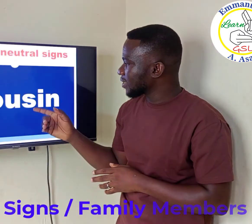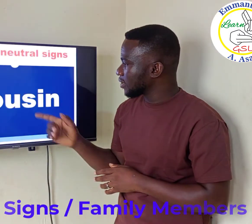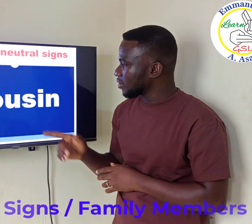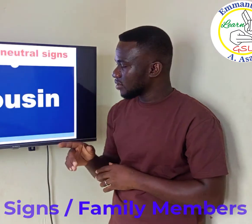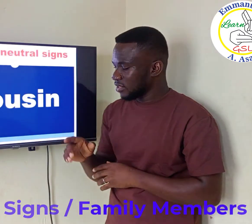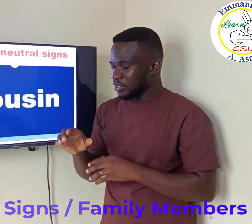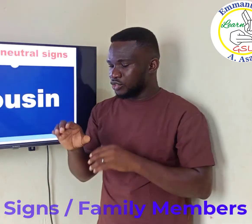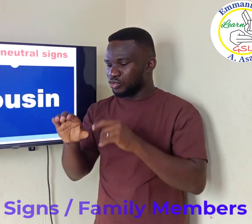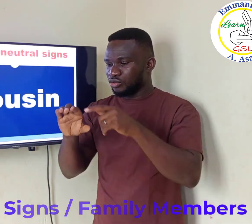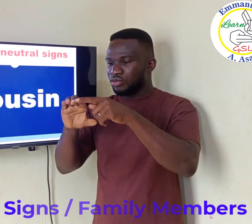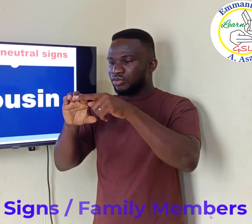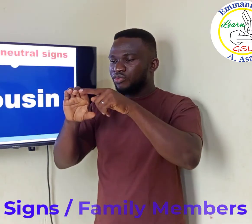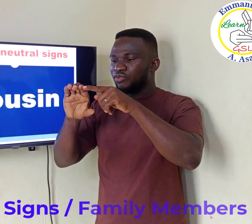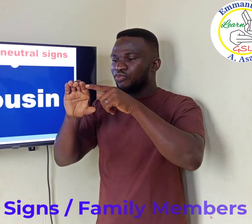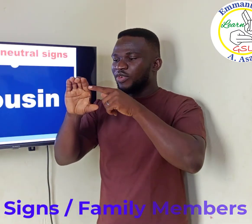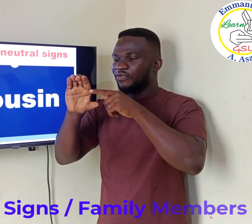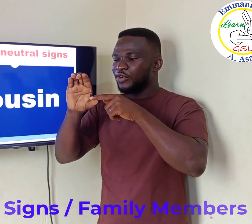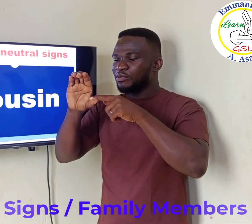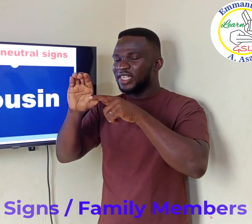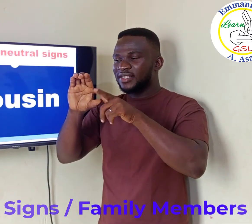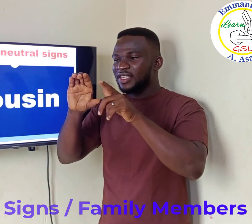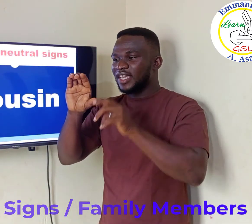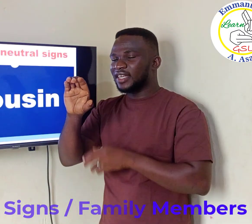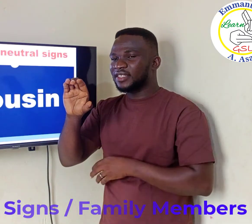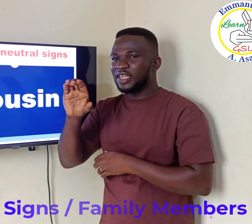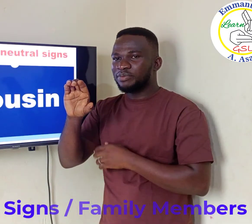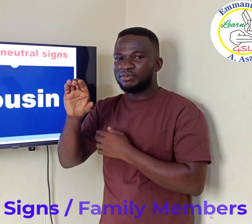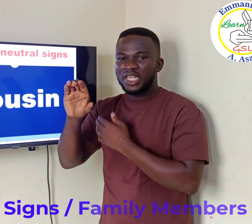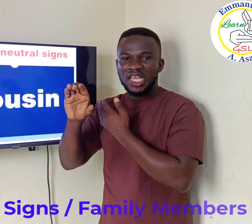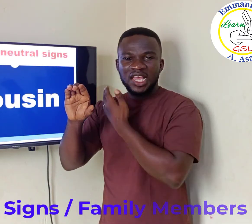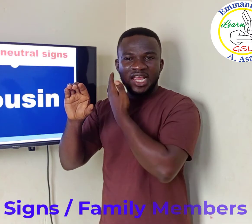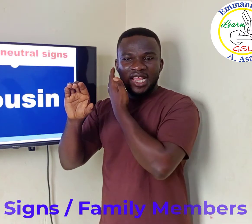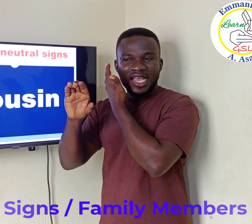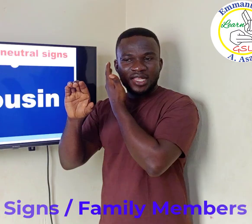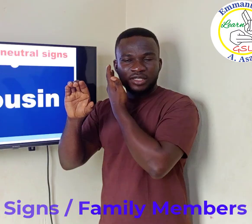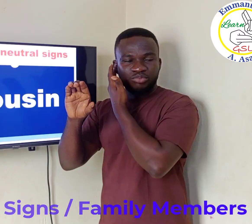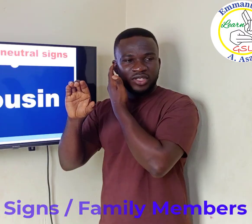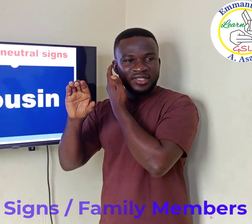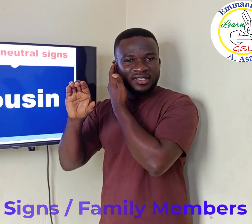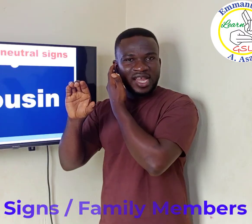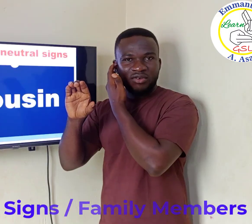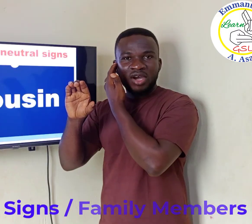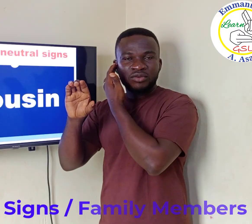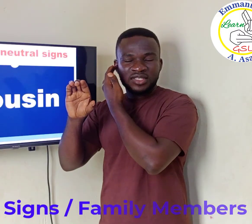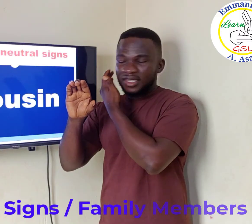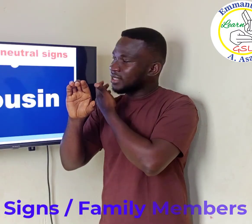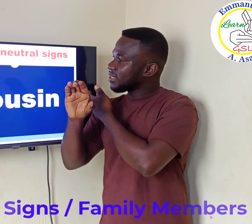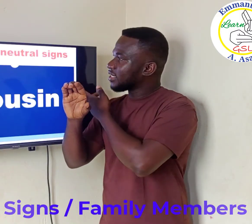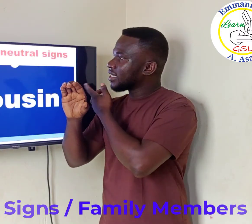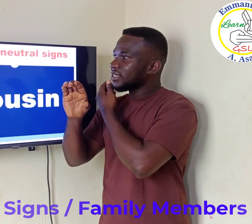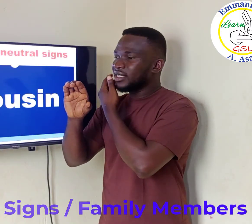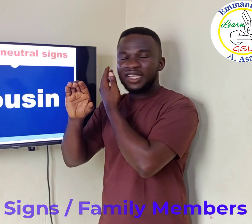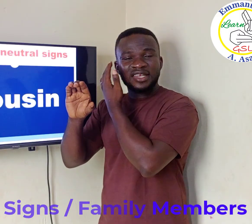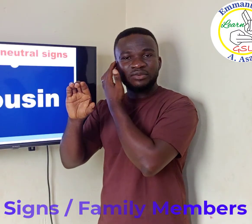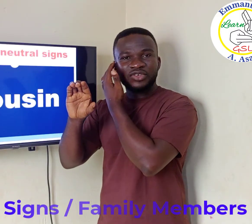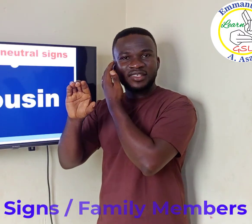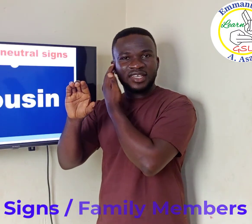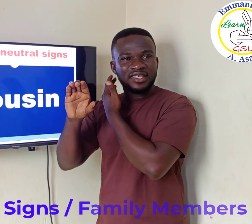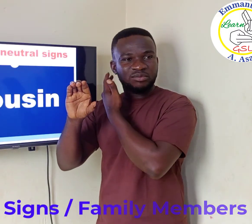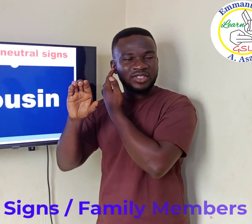Cousin, so we form the C hand shape. It is brought around, since the gender neutral sign is brought